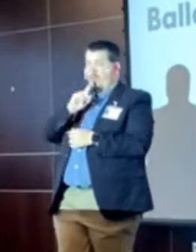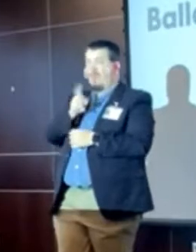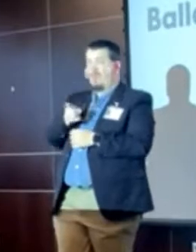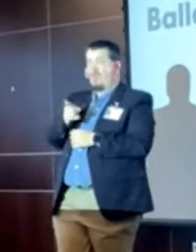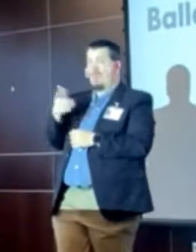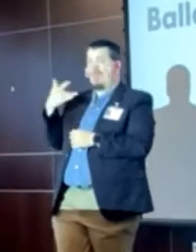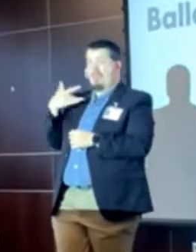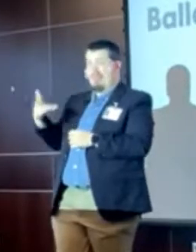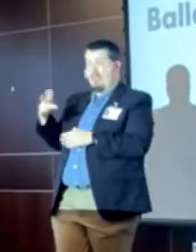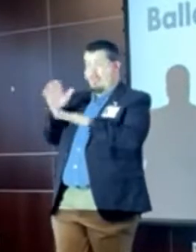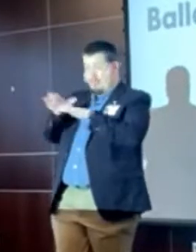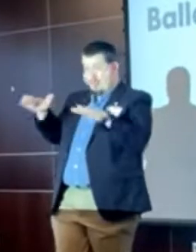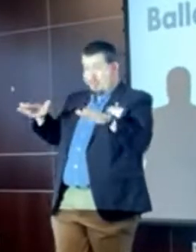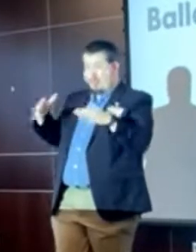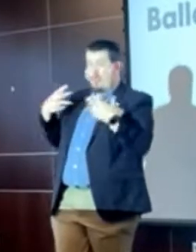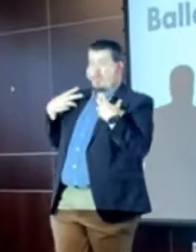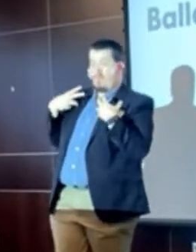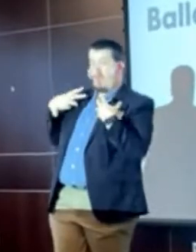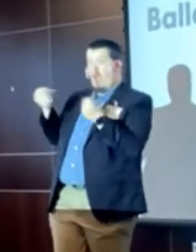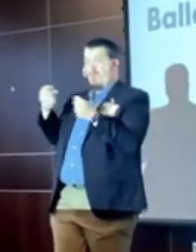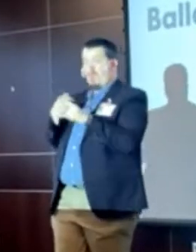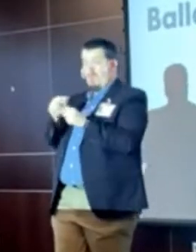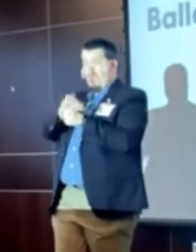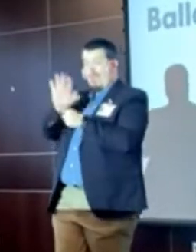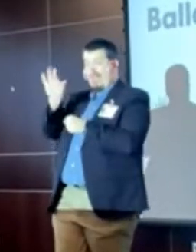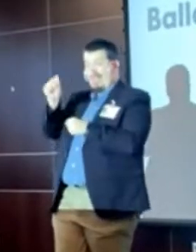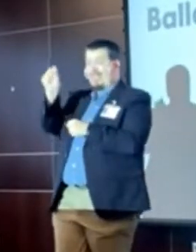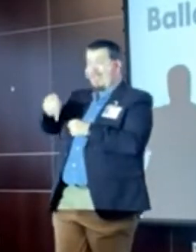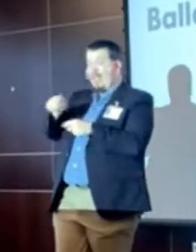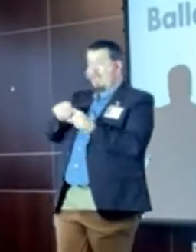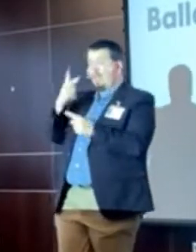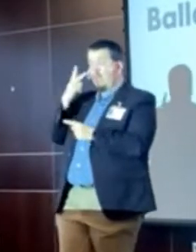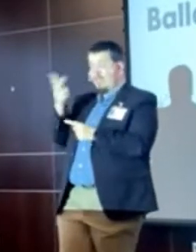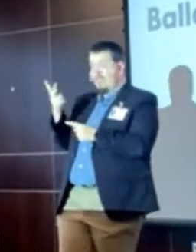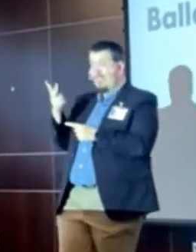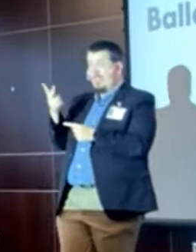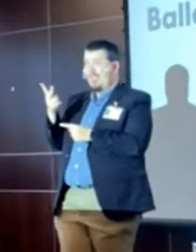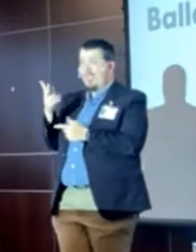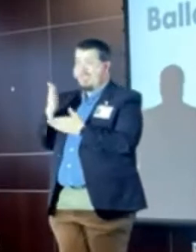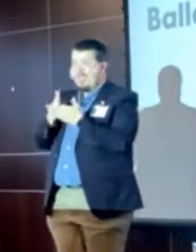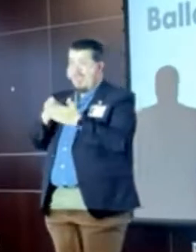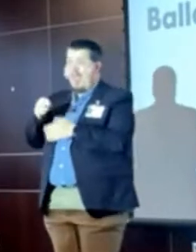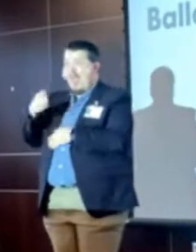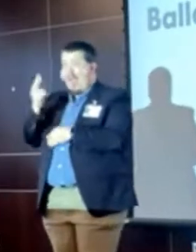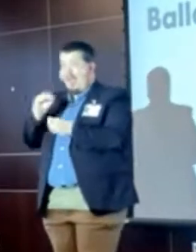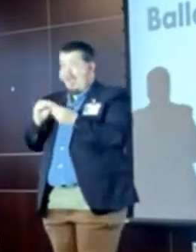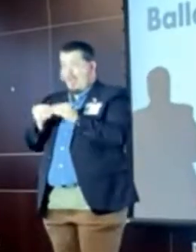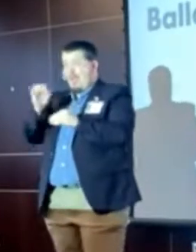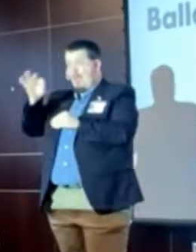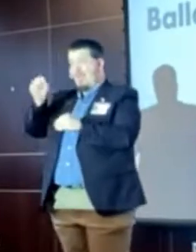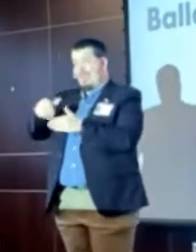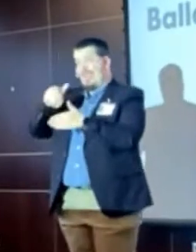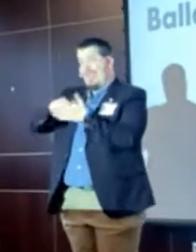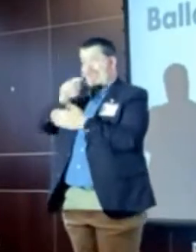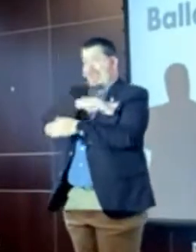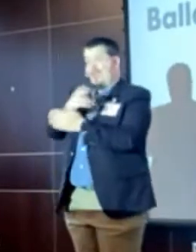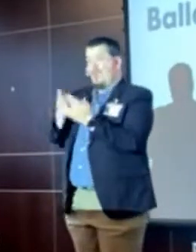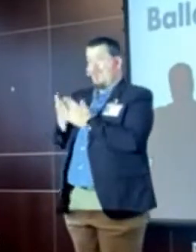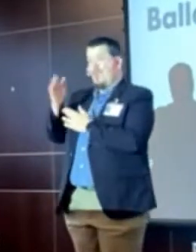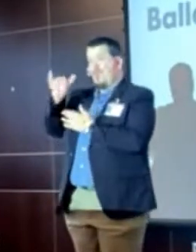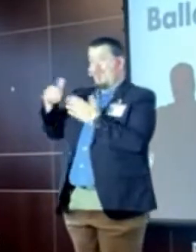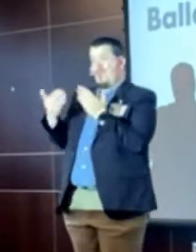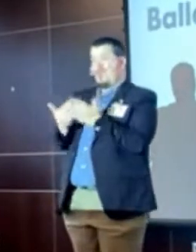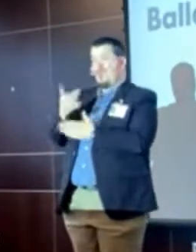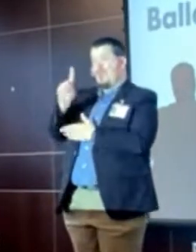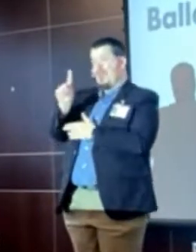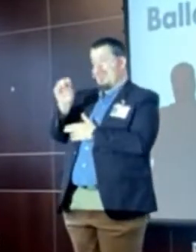that typically children recover from COVID-19, but as you've seen, we've seen higher levels of hospitalization through this Delta variant, through